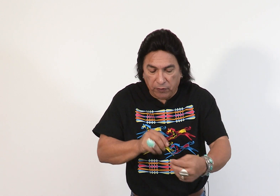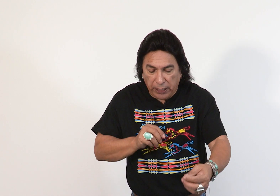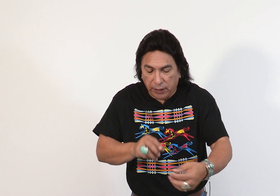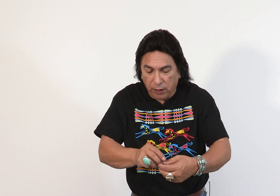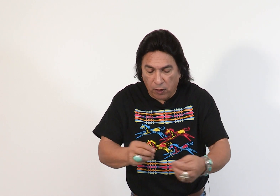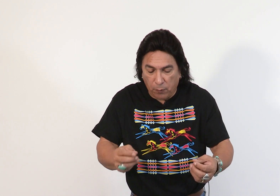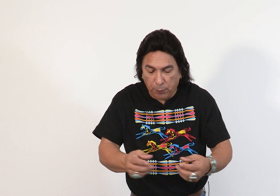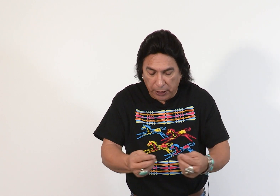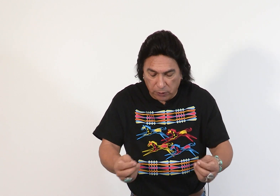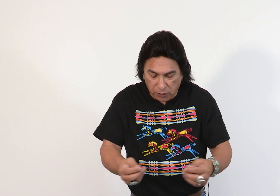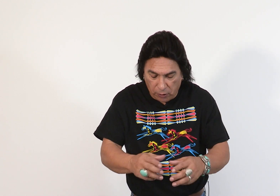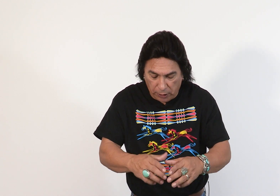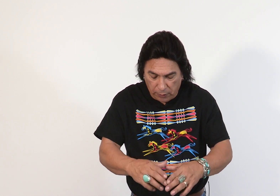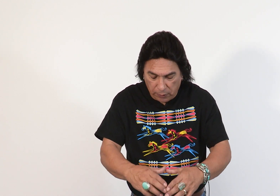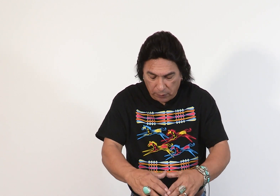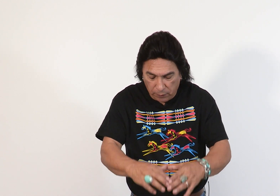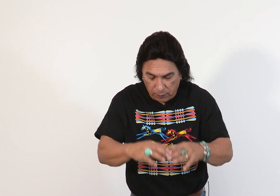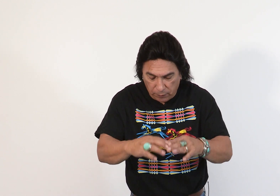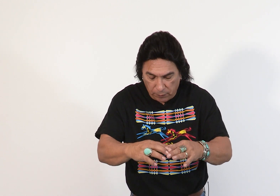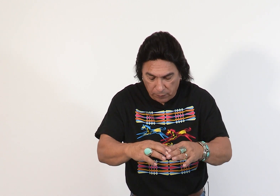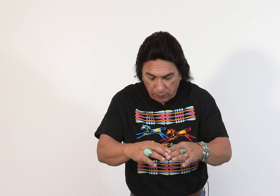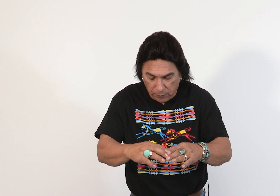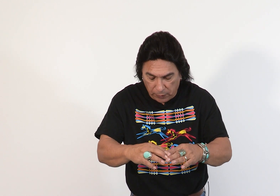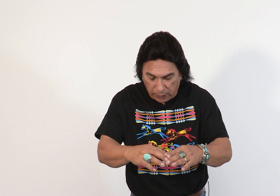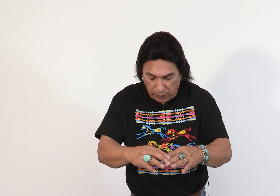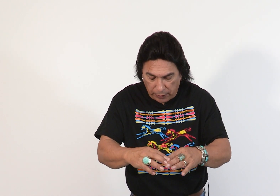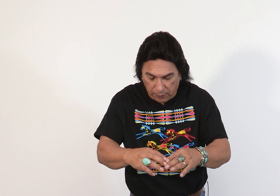it had the long petals on it, like that.